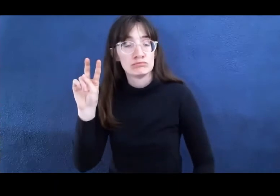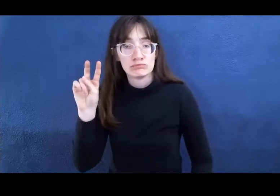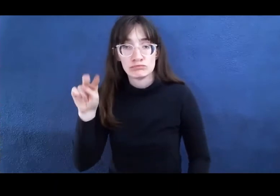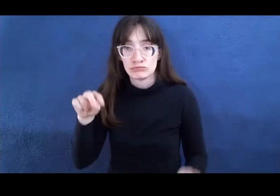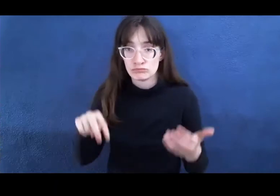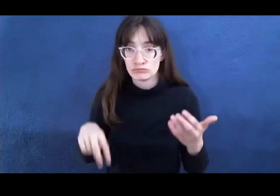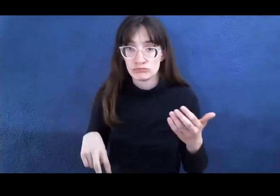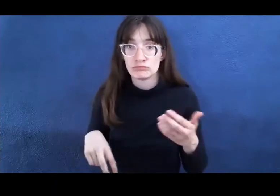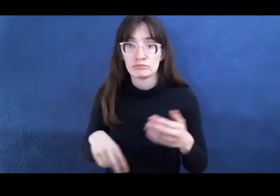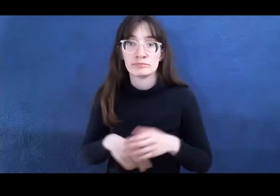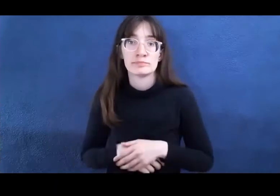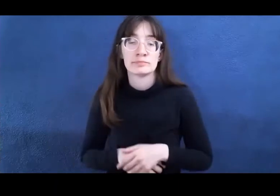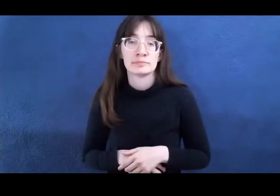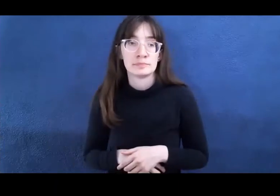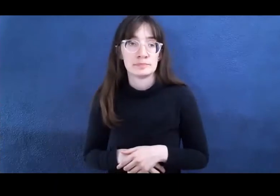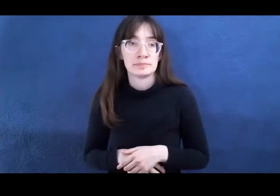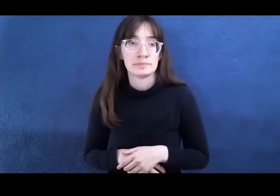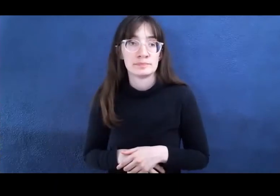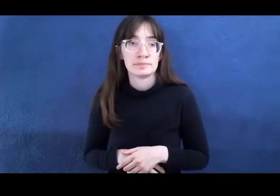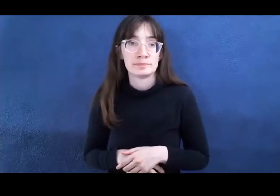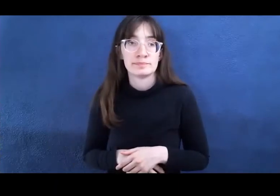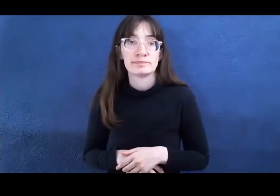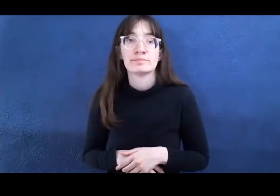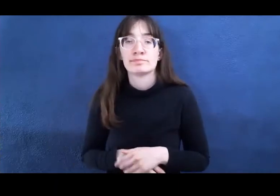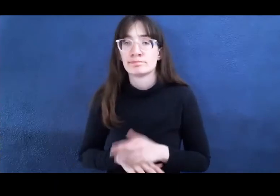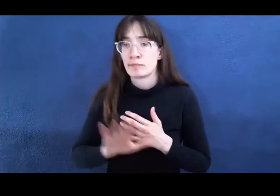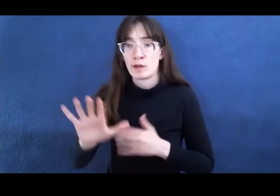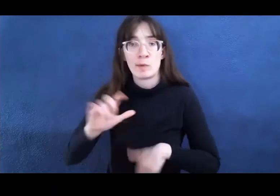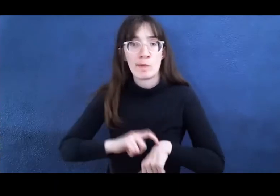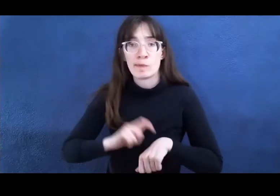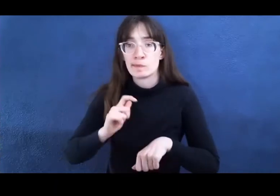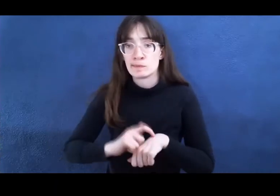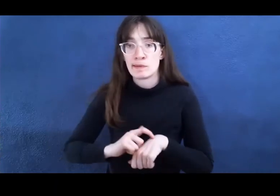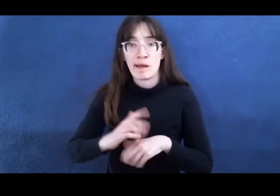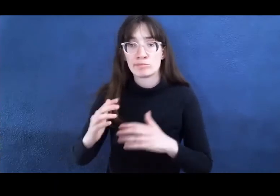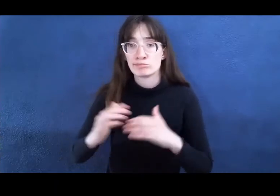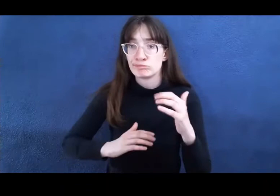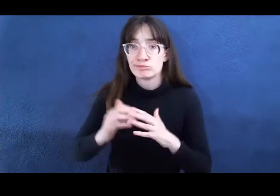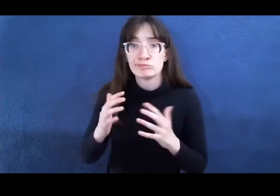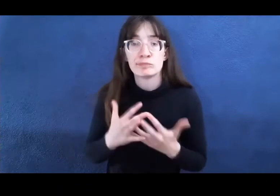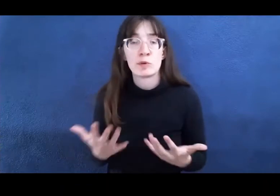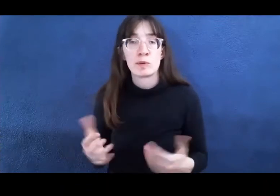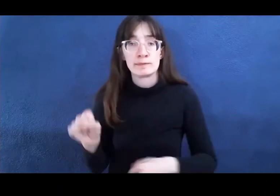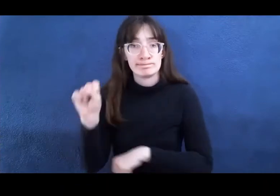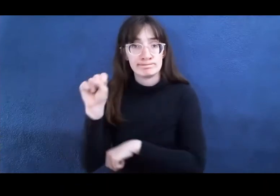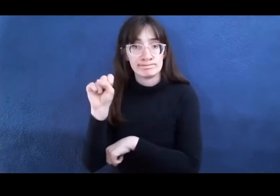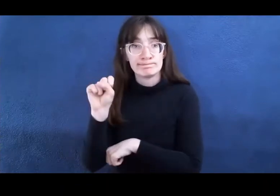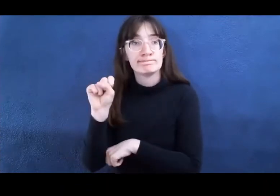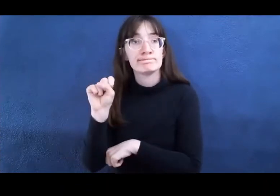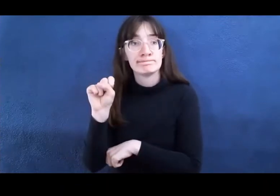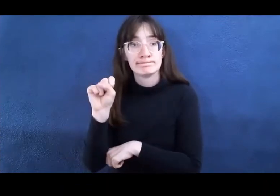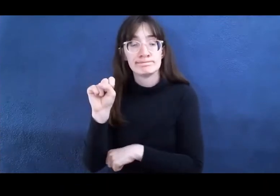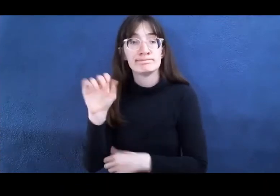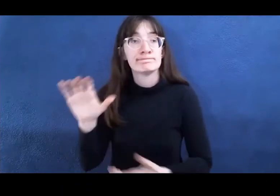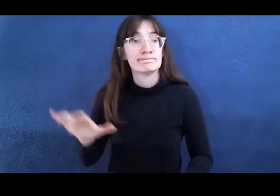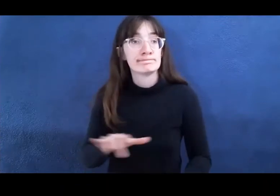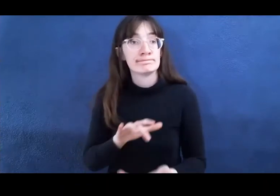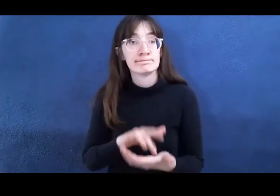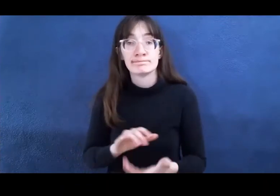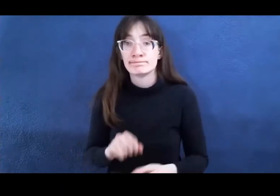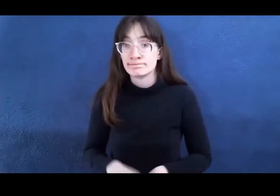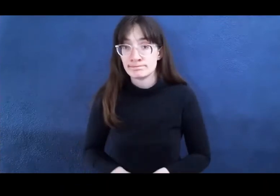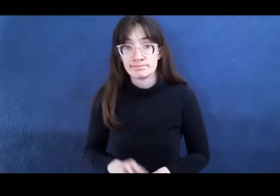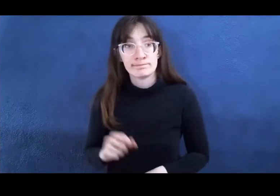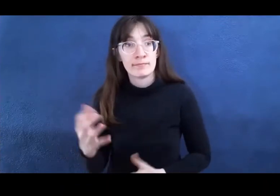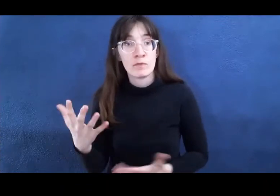In your own time, you might end this motion or this form. You could come back to center. And if you like, you might bring